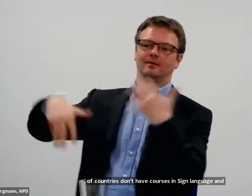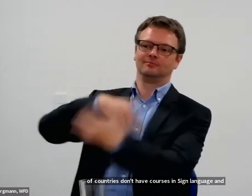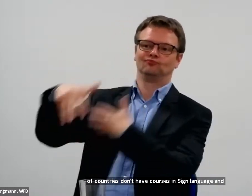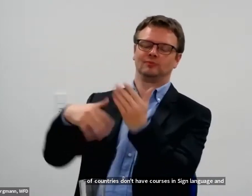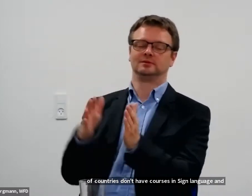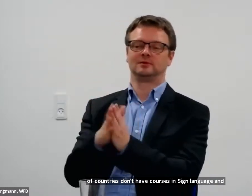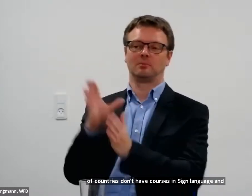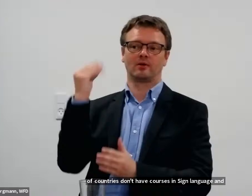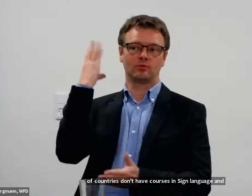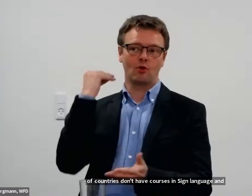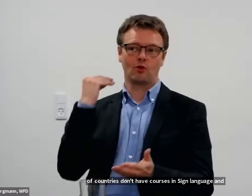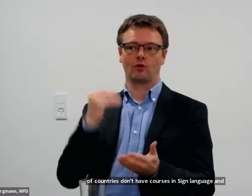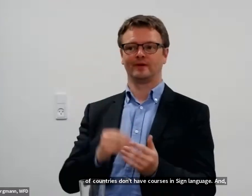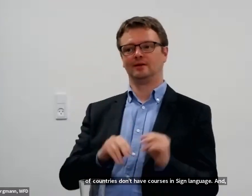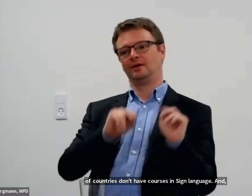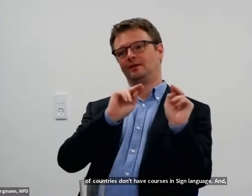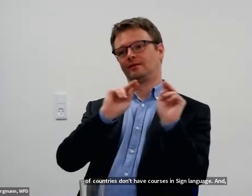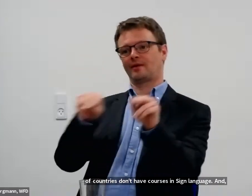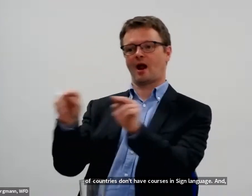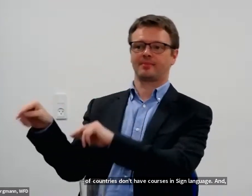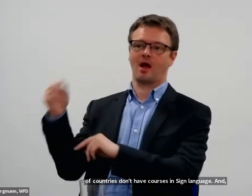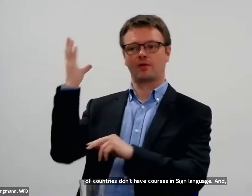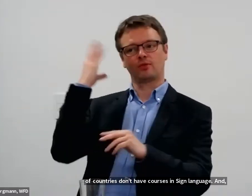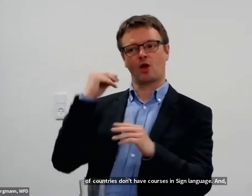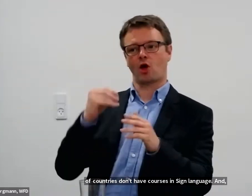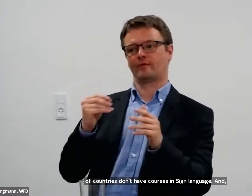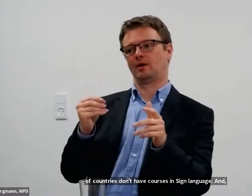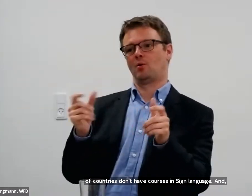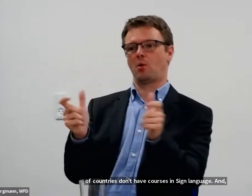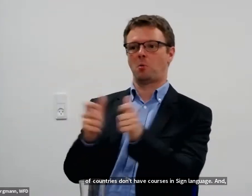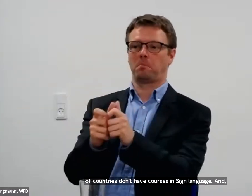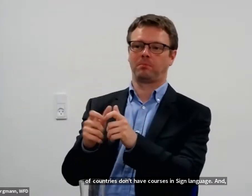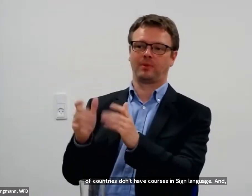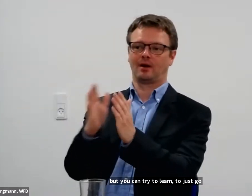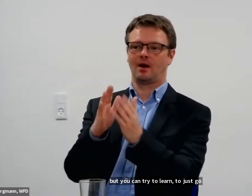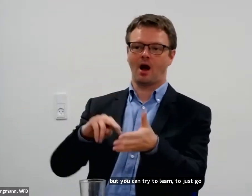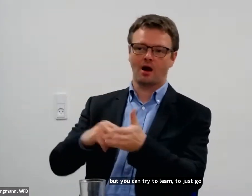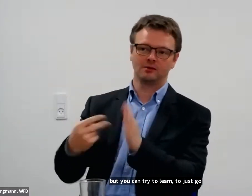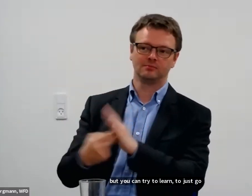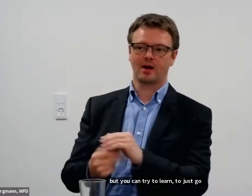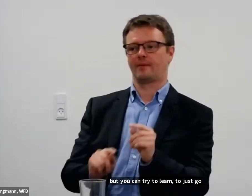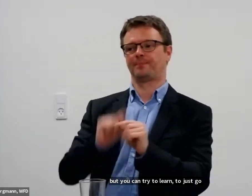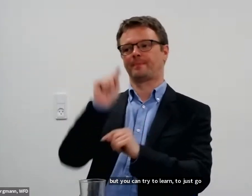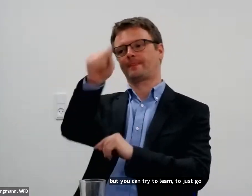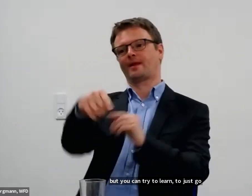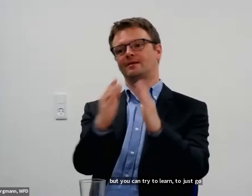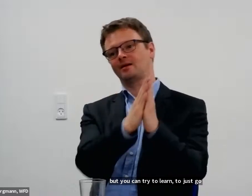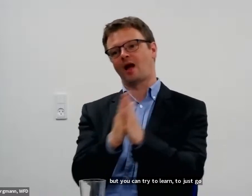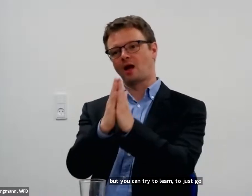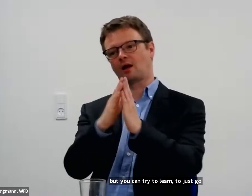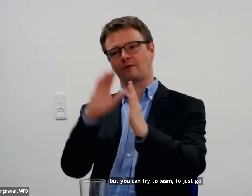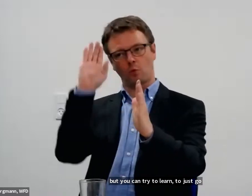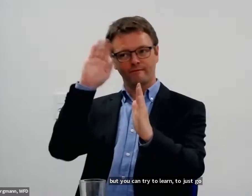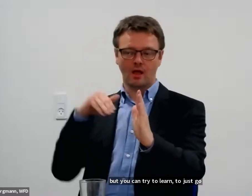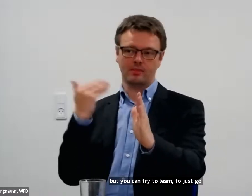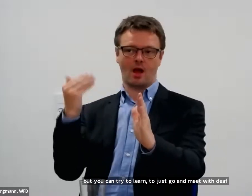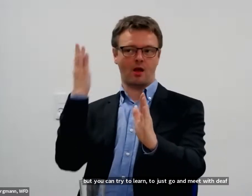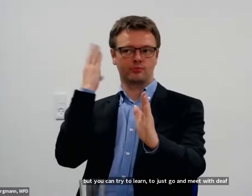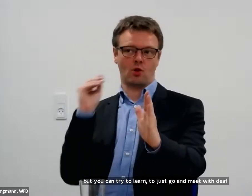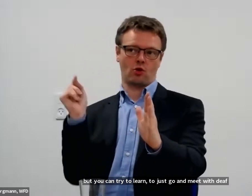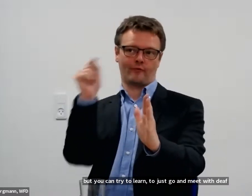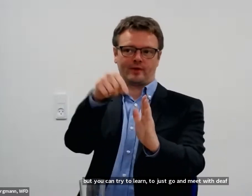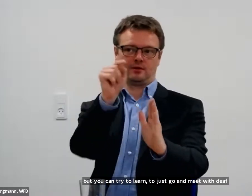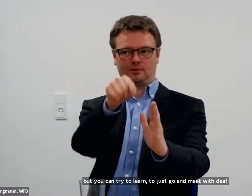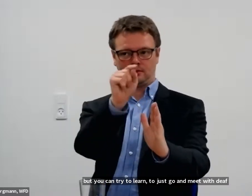but you can try to learn it, to just go and meet with deaf people, participate